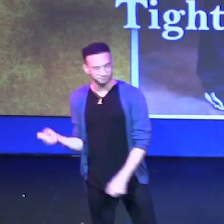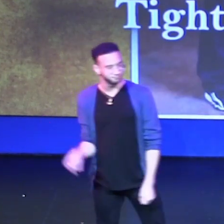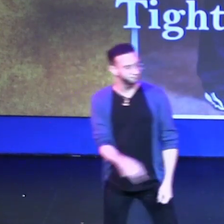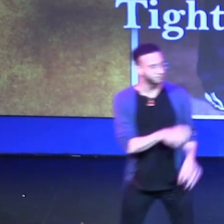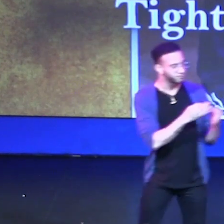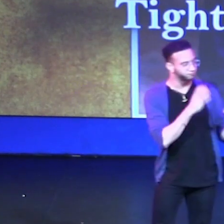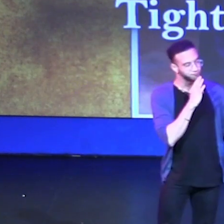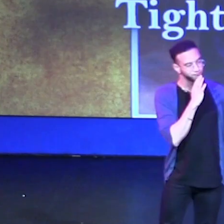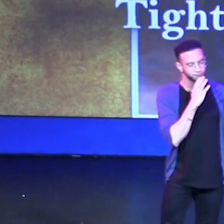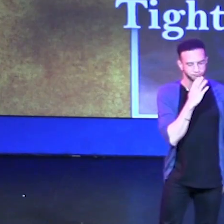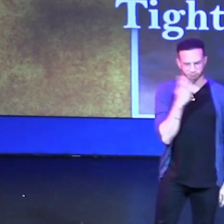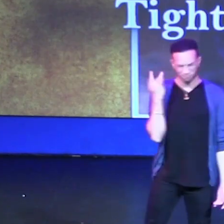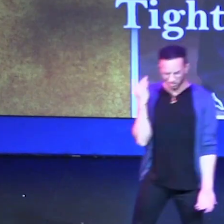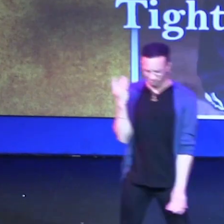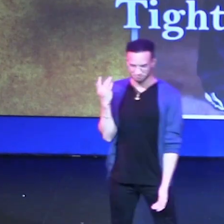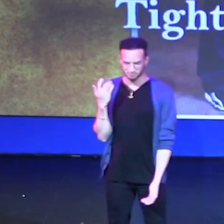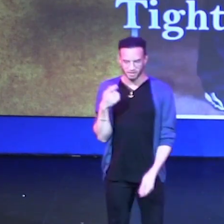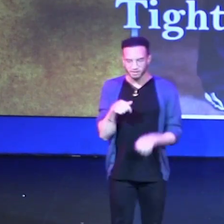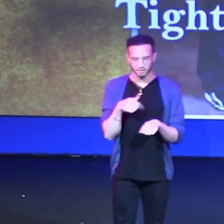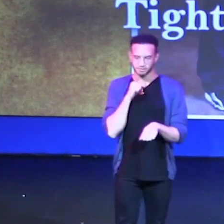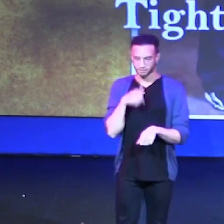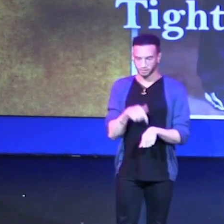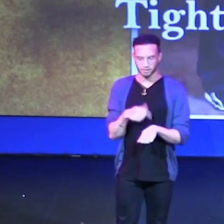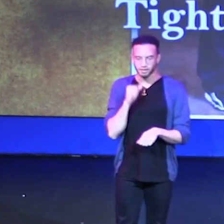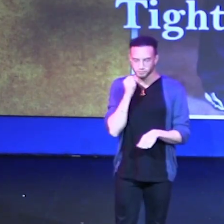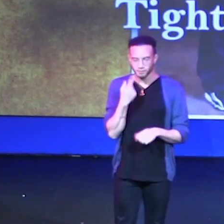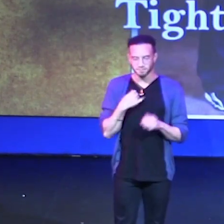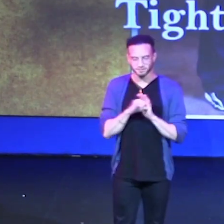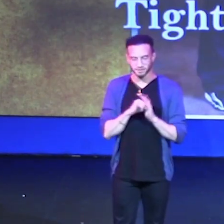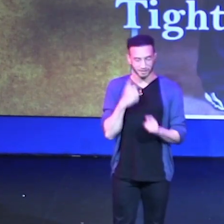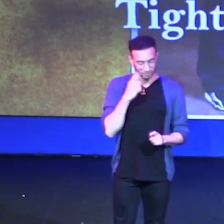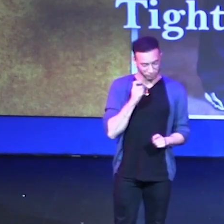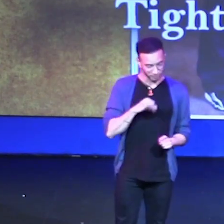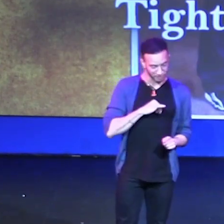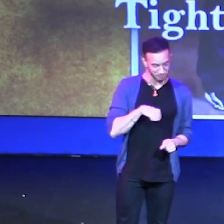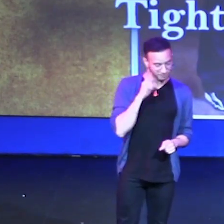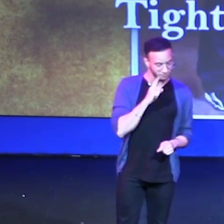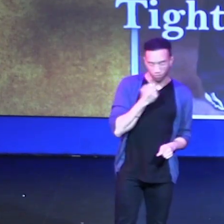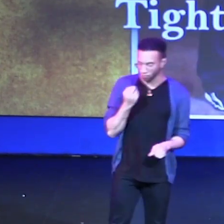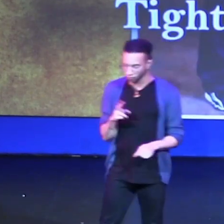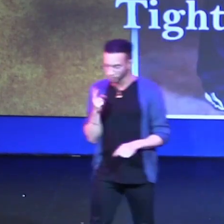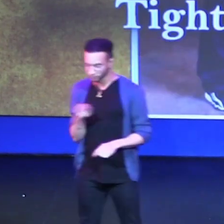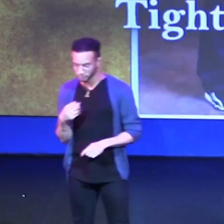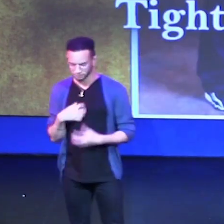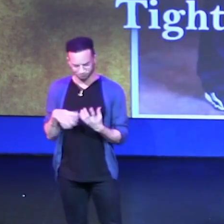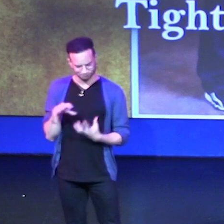writing. I began to sign at school, but I didn't sign at home. So I had to I tried to figure out